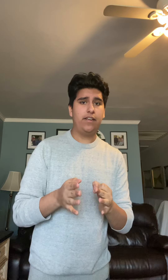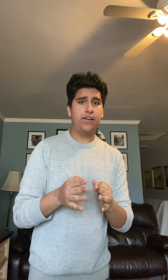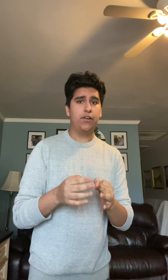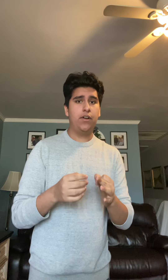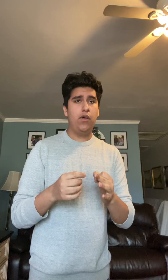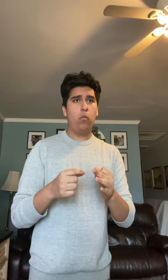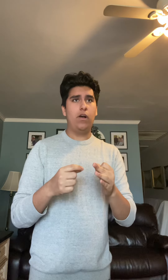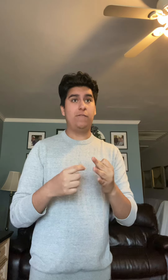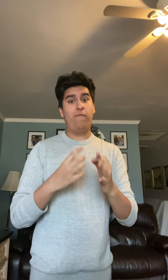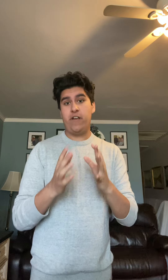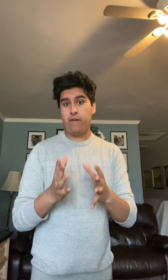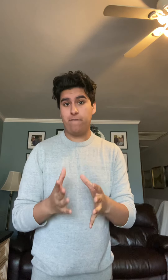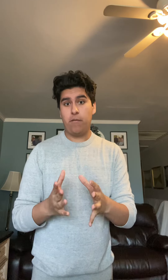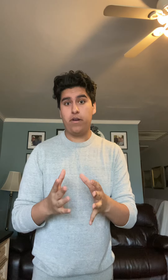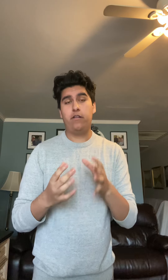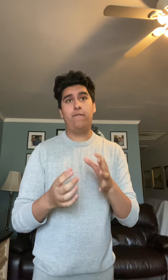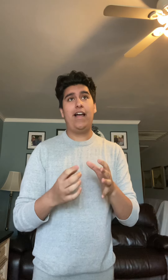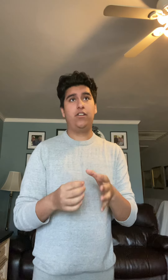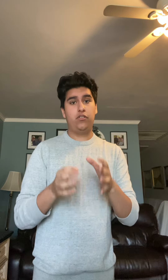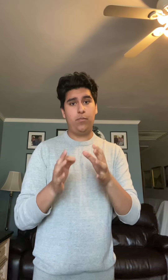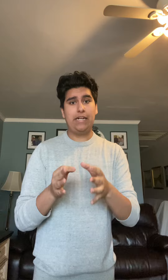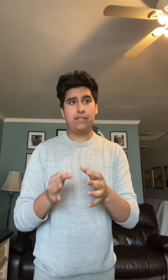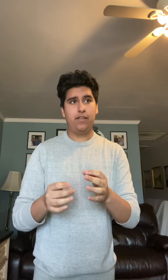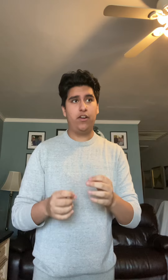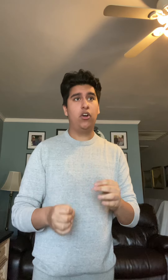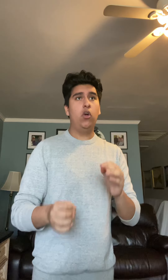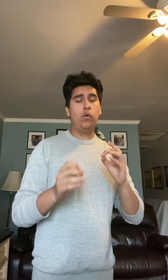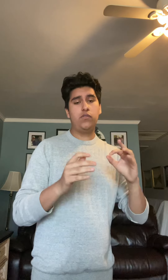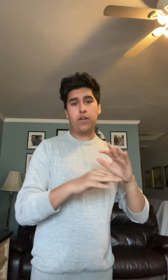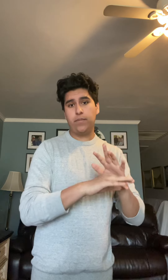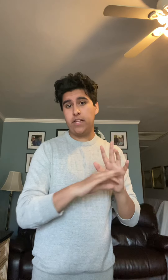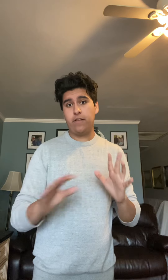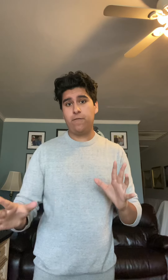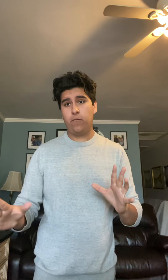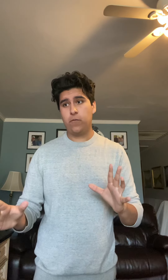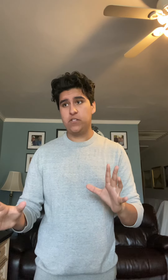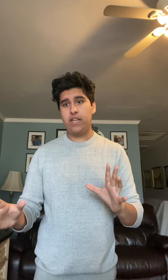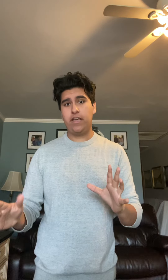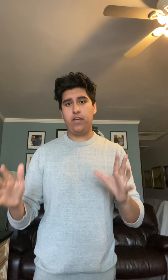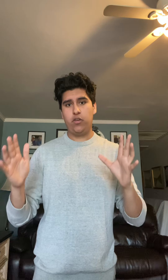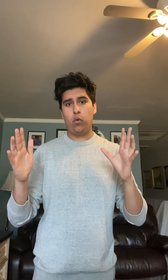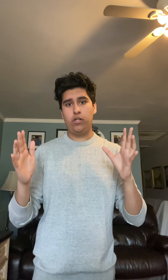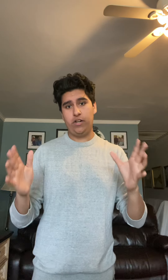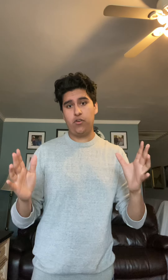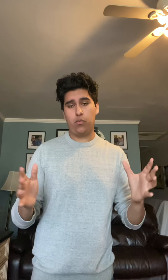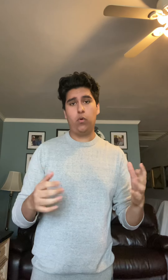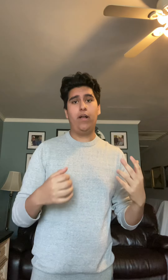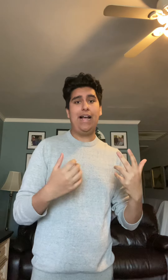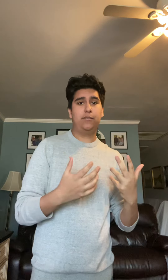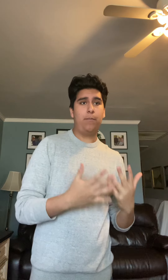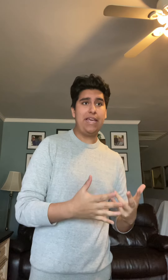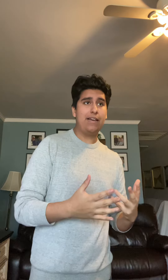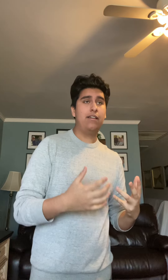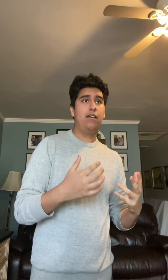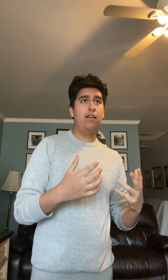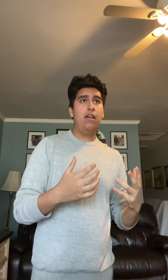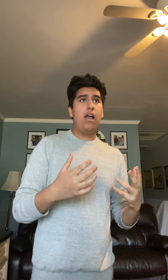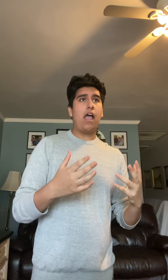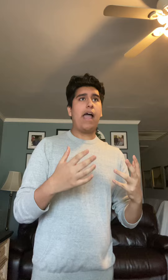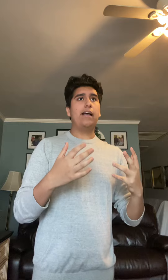Sadir was very feminine. In fact, to practice Sadir was to completely forsake your gender role as a man, as